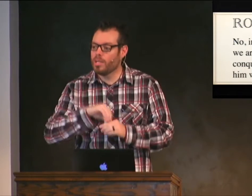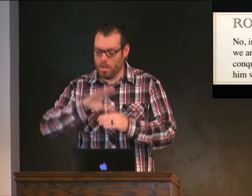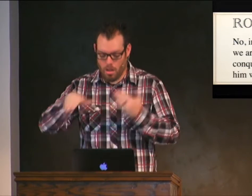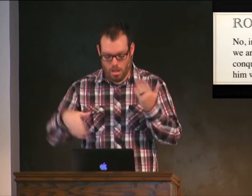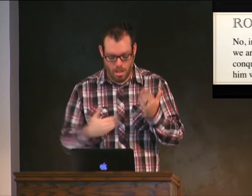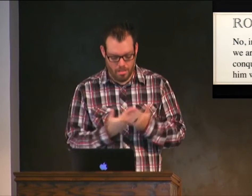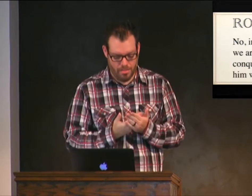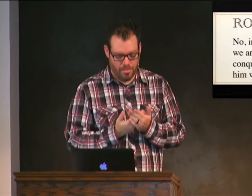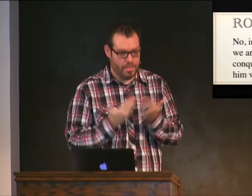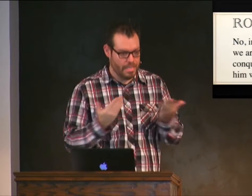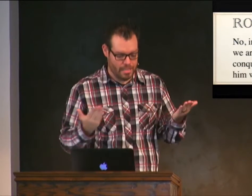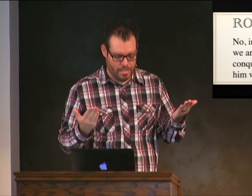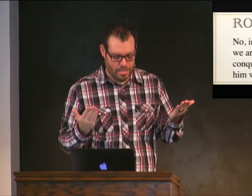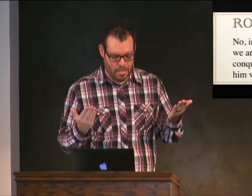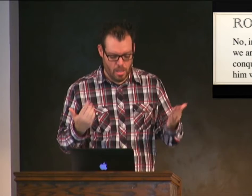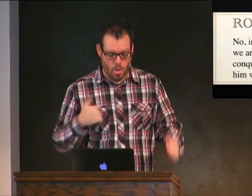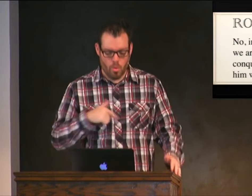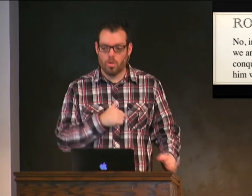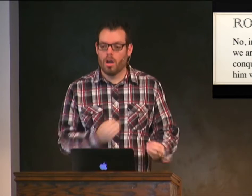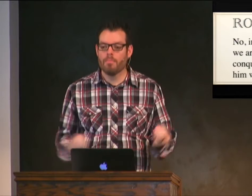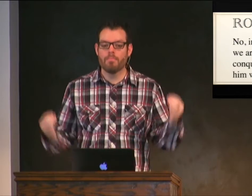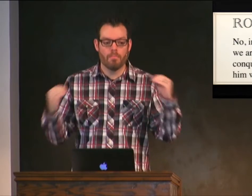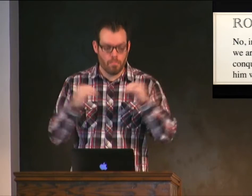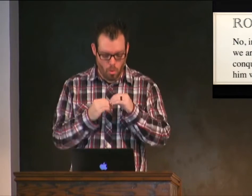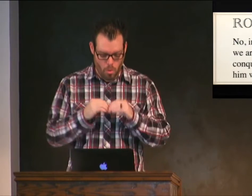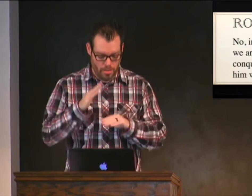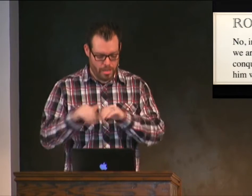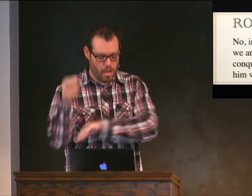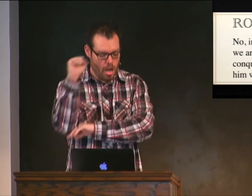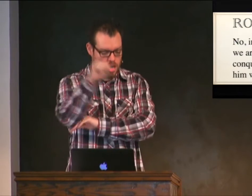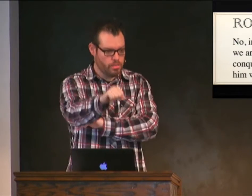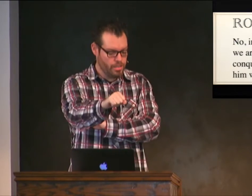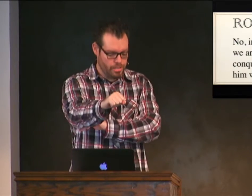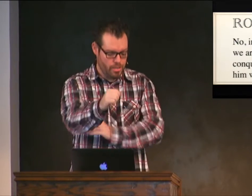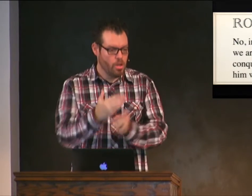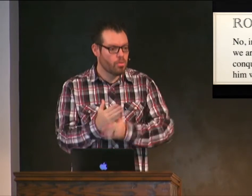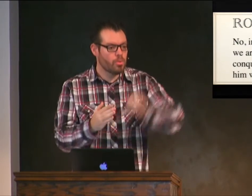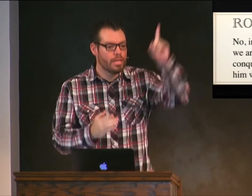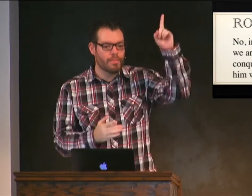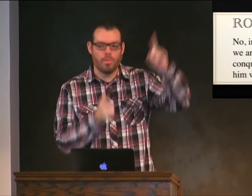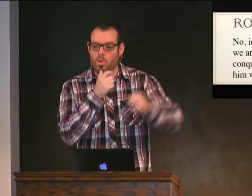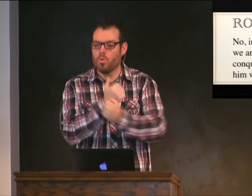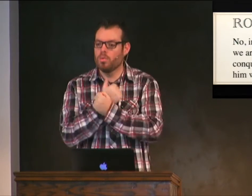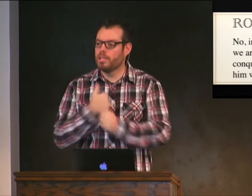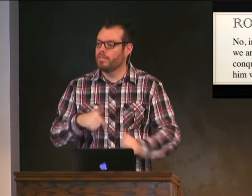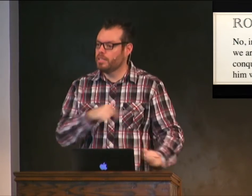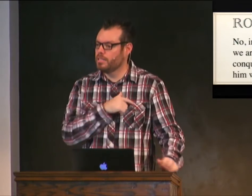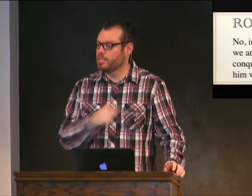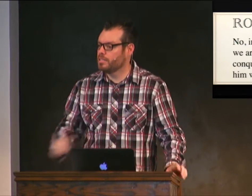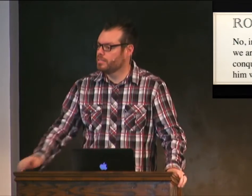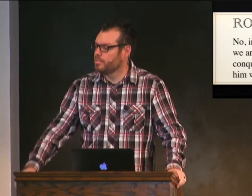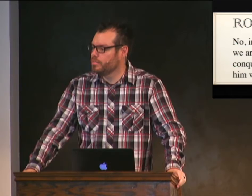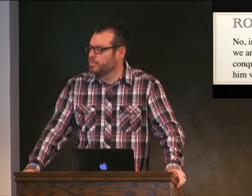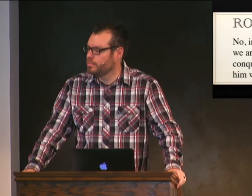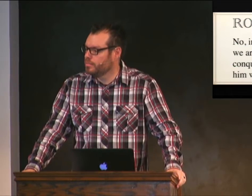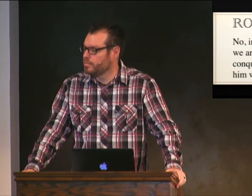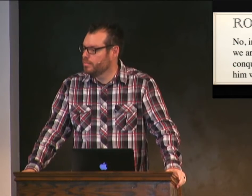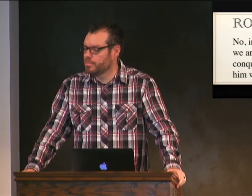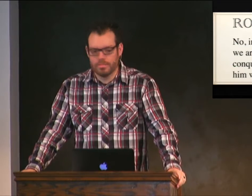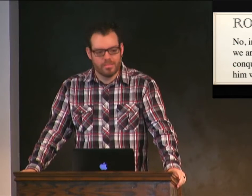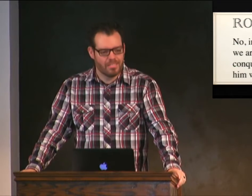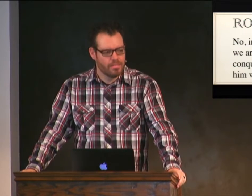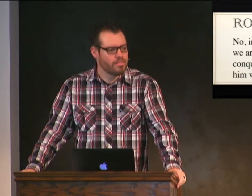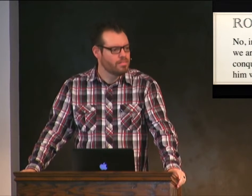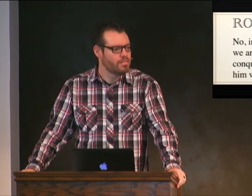37. Know in all things, we are more than conquerors through him who loved us.